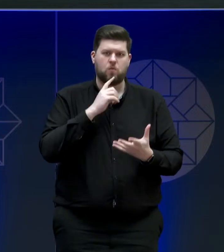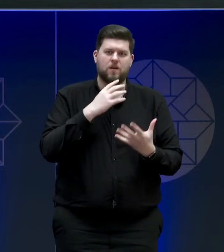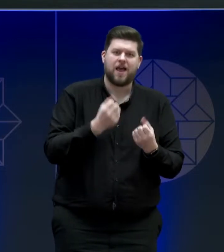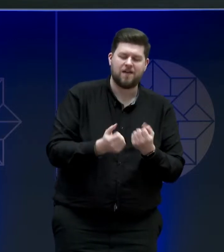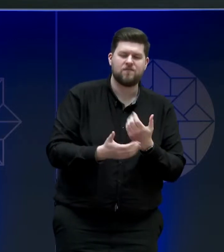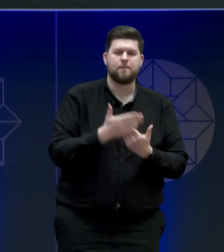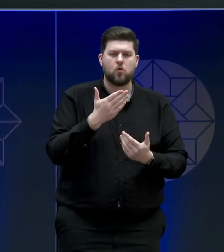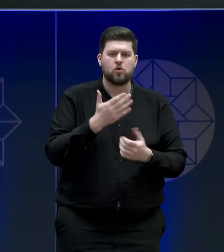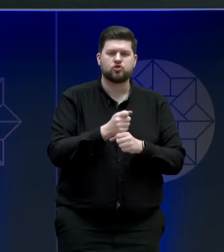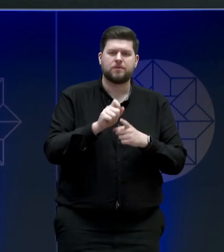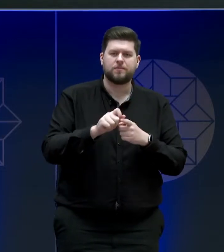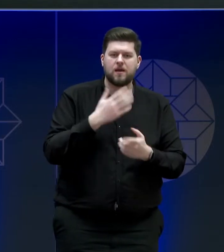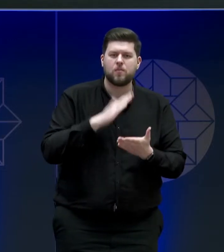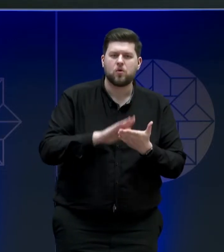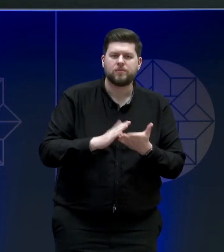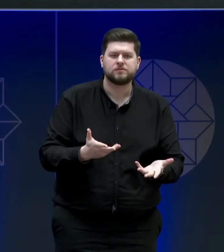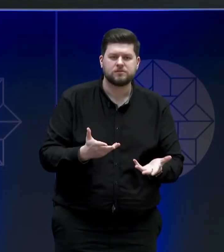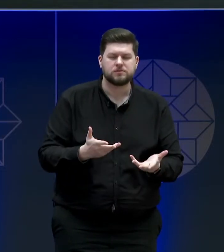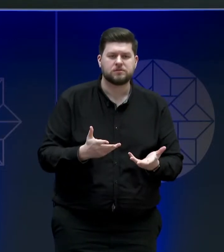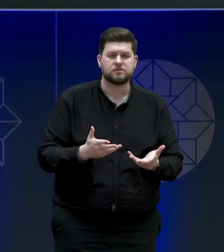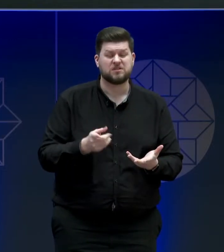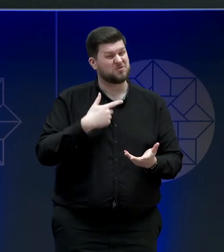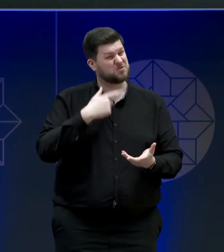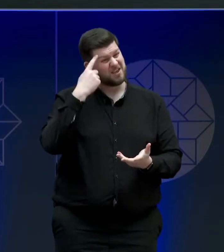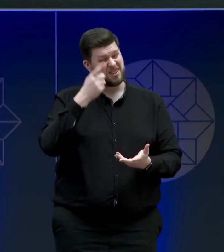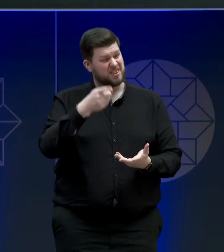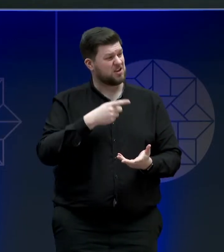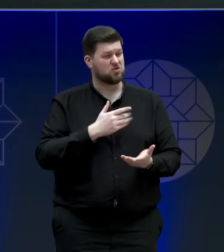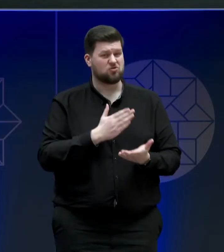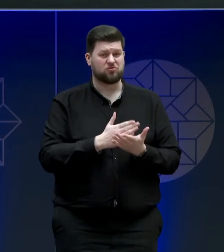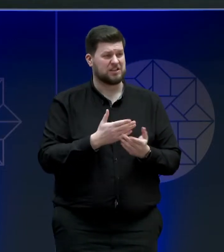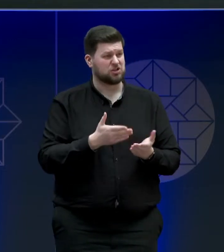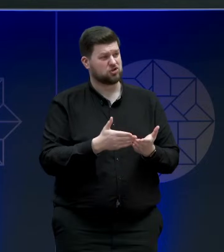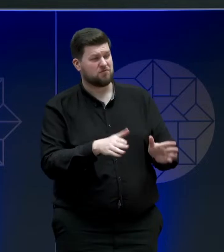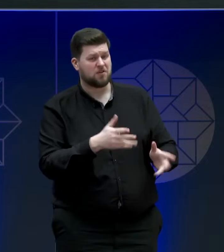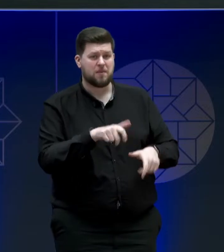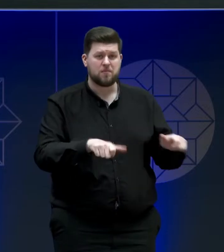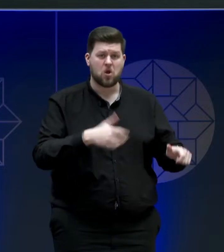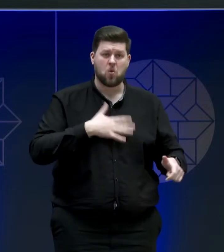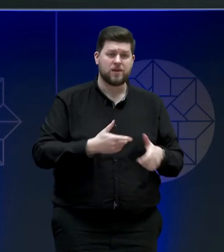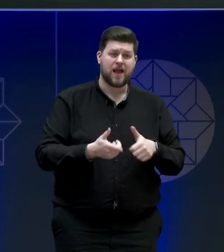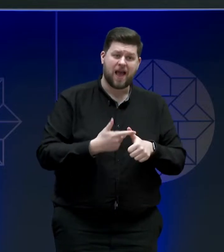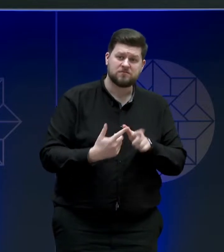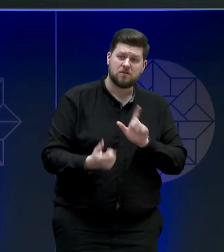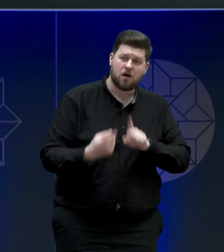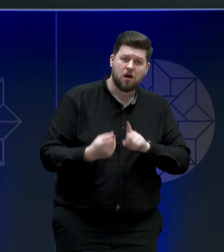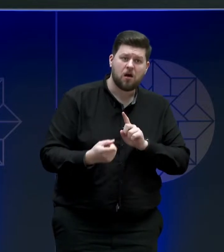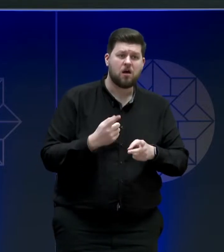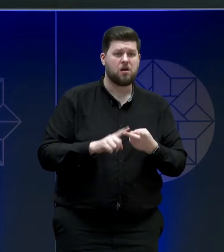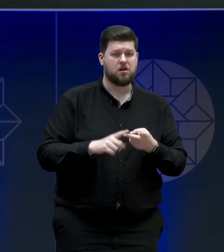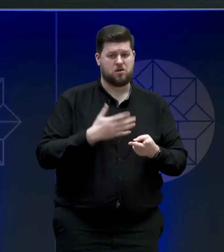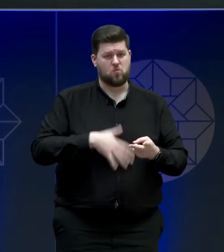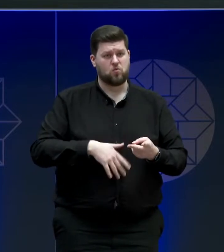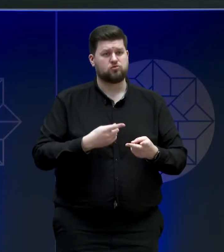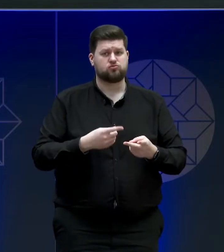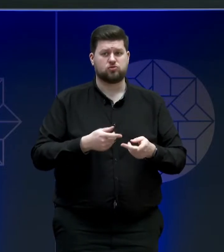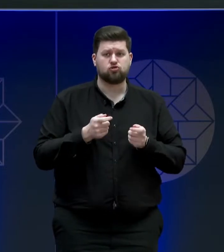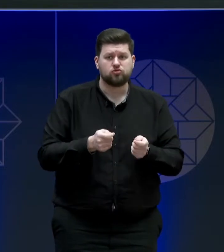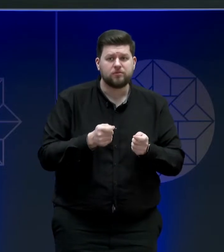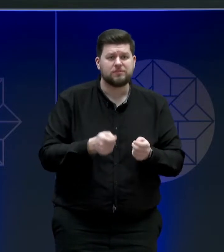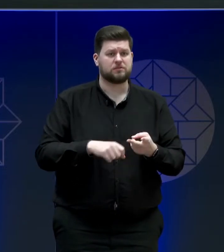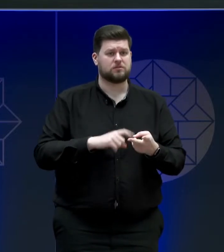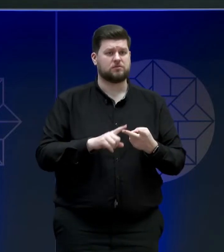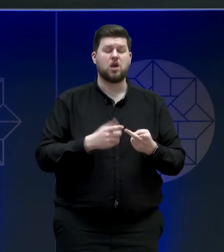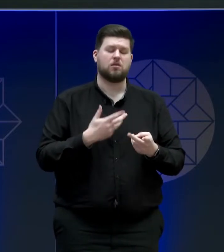think fundamentally, people want answers and treatment. And they want engagement,